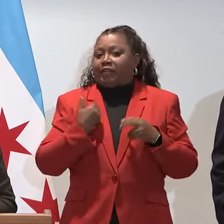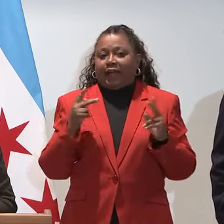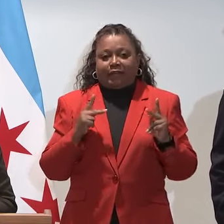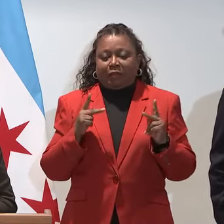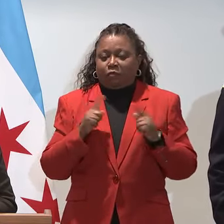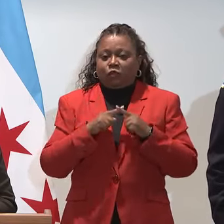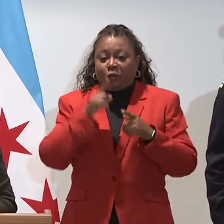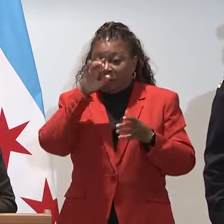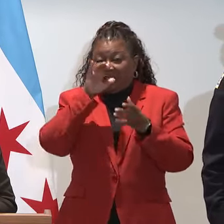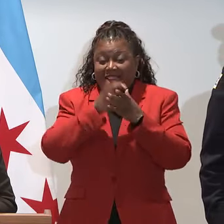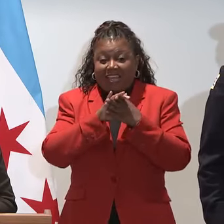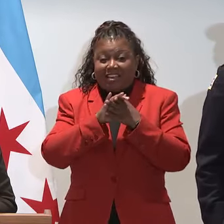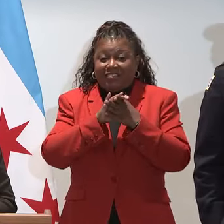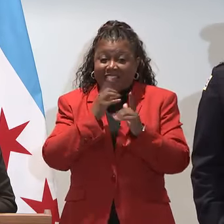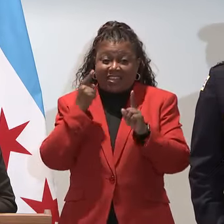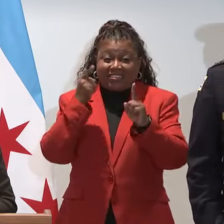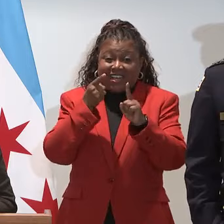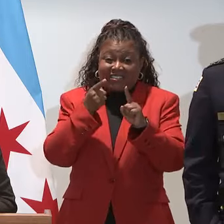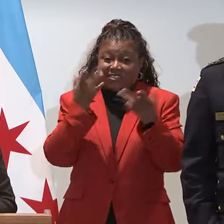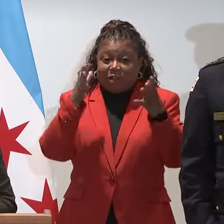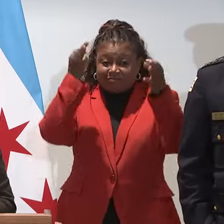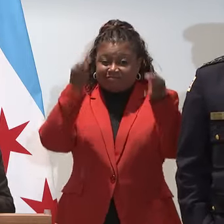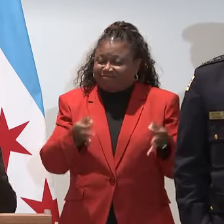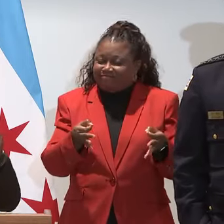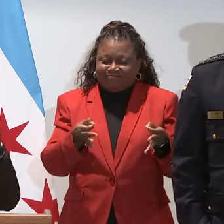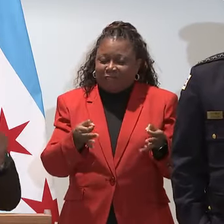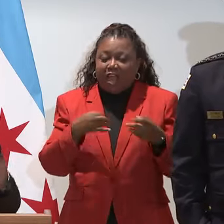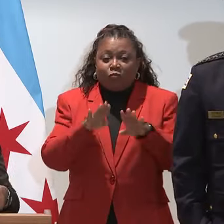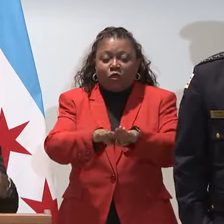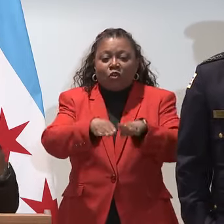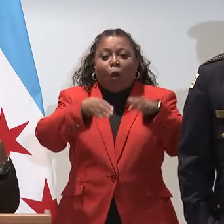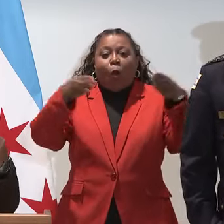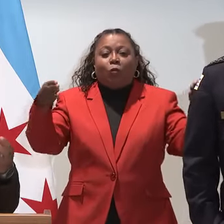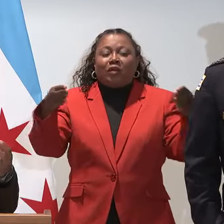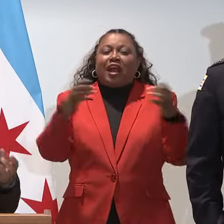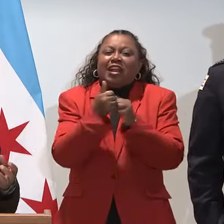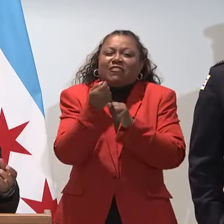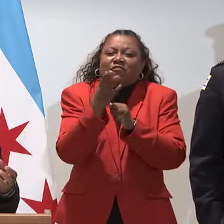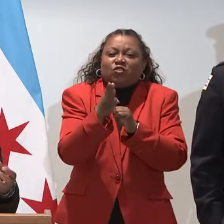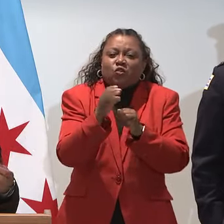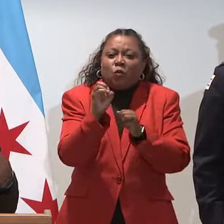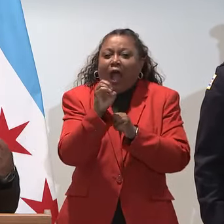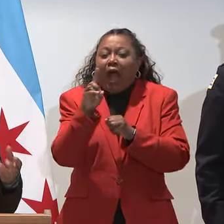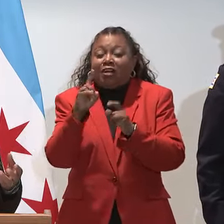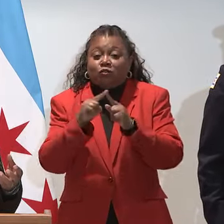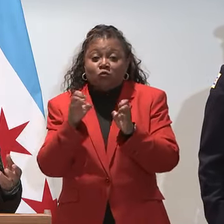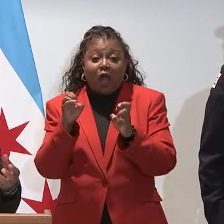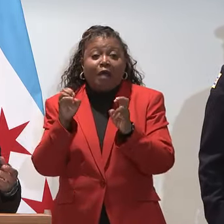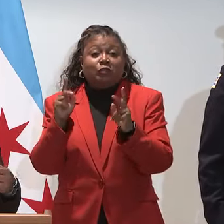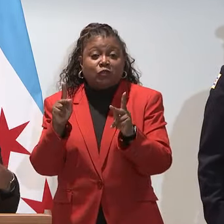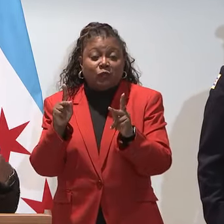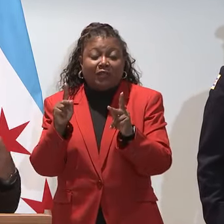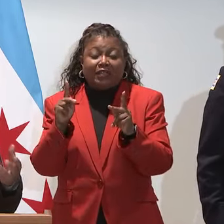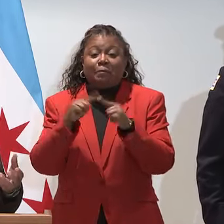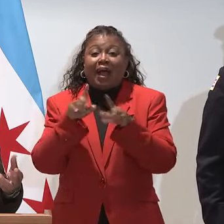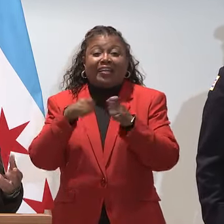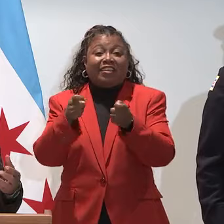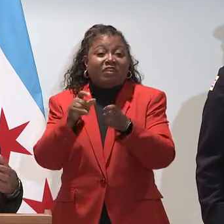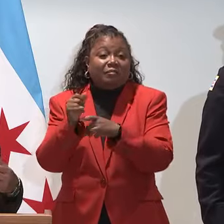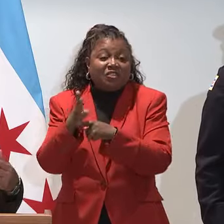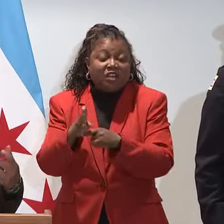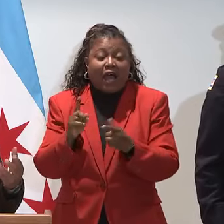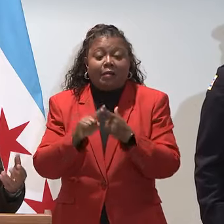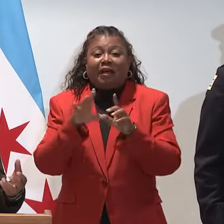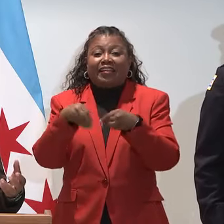people to believe that their destiny is preordained. If we open up even a few eyes to opportunities by getting them a